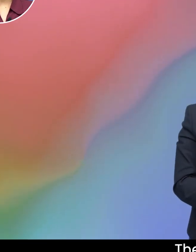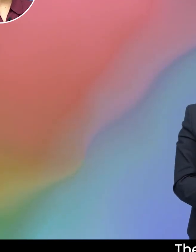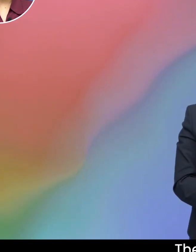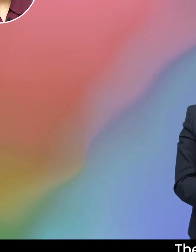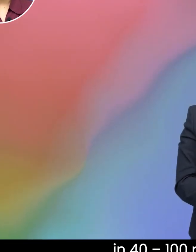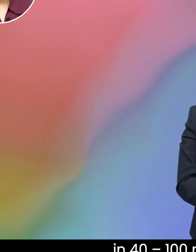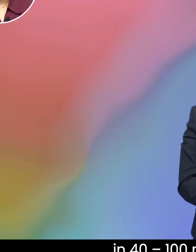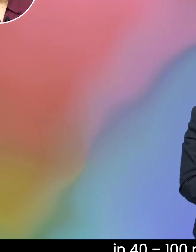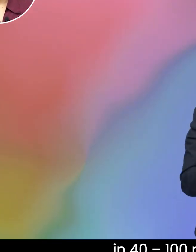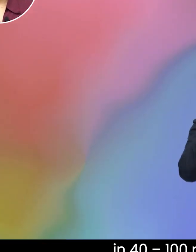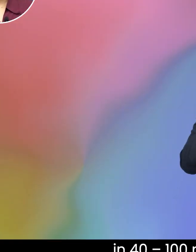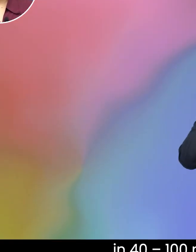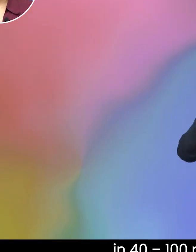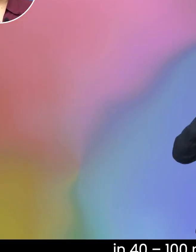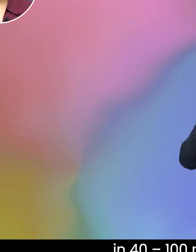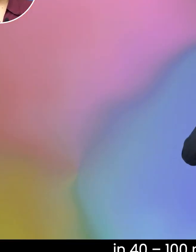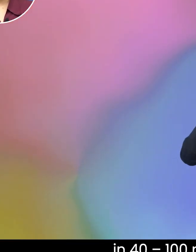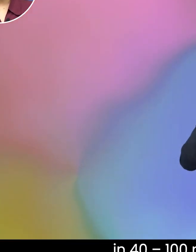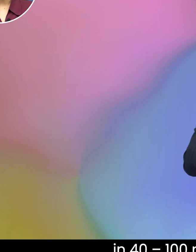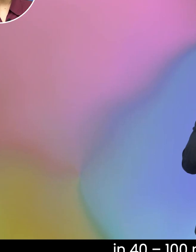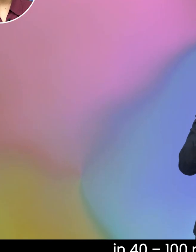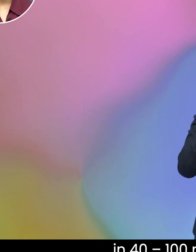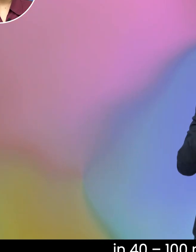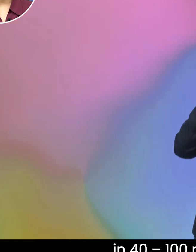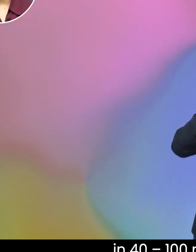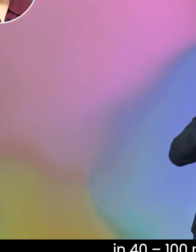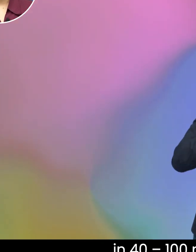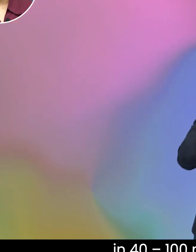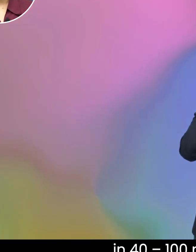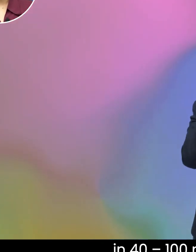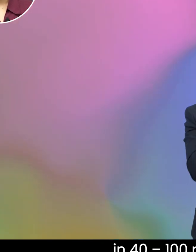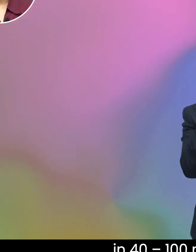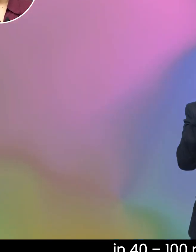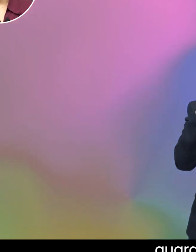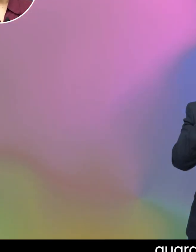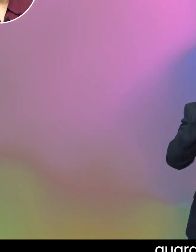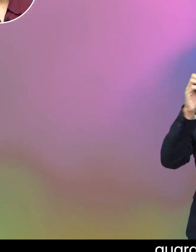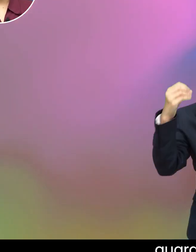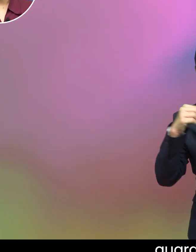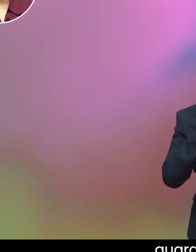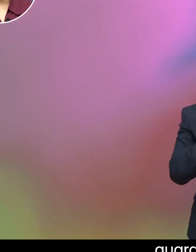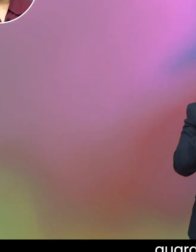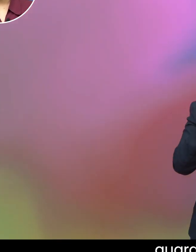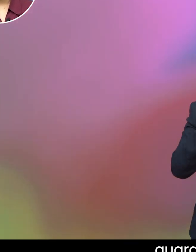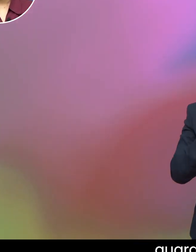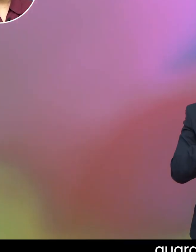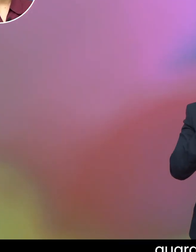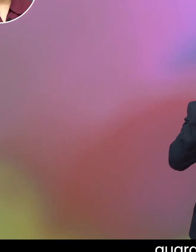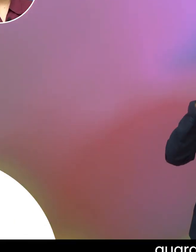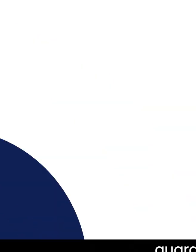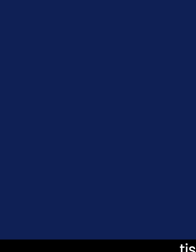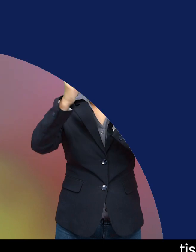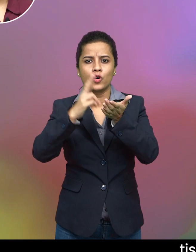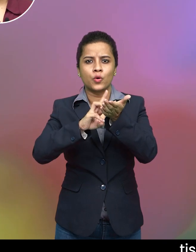These are present in 40 to 100 numbers in the stomatal gourd cells